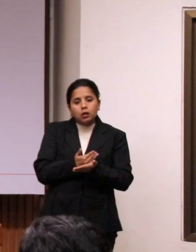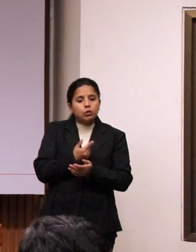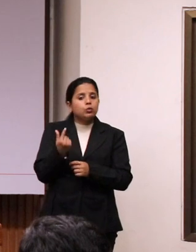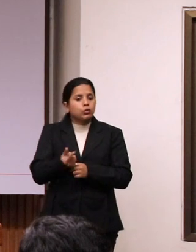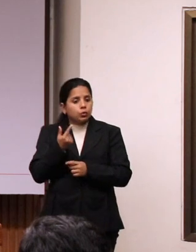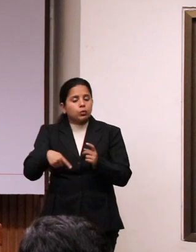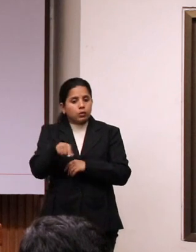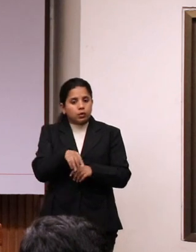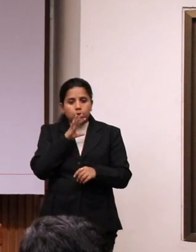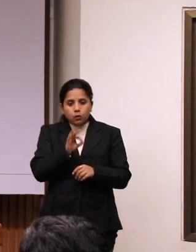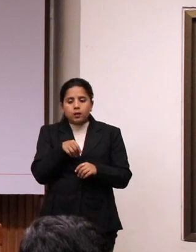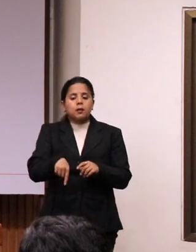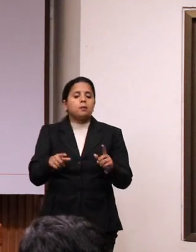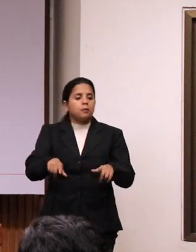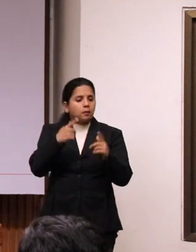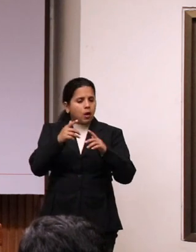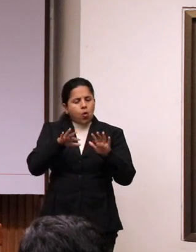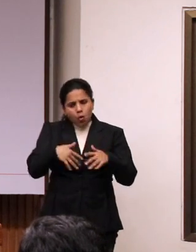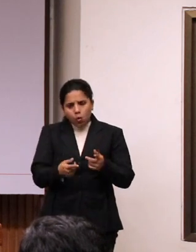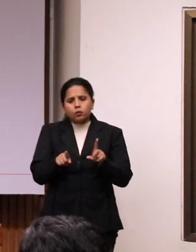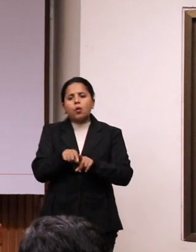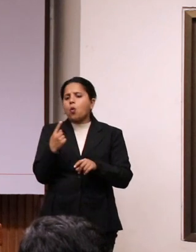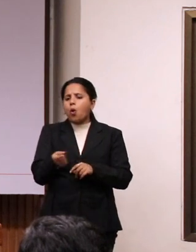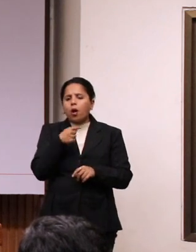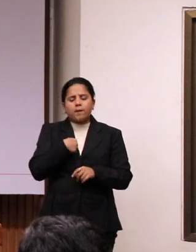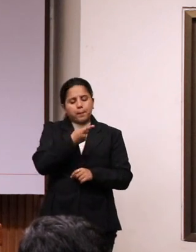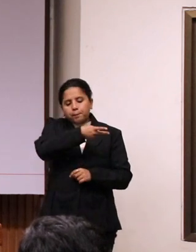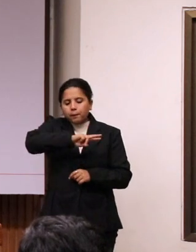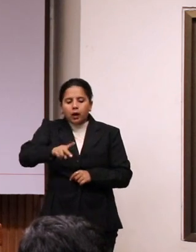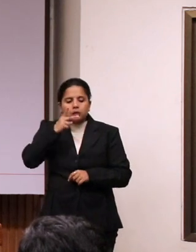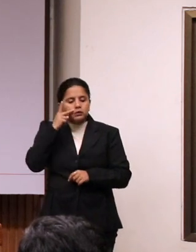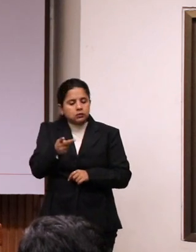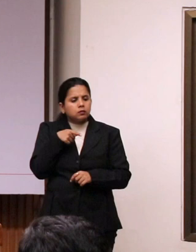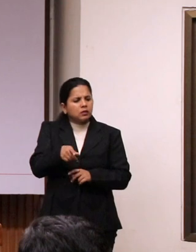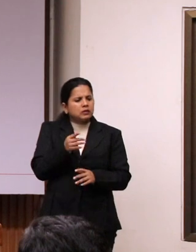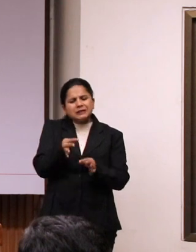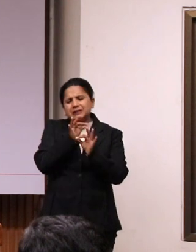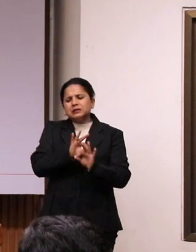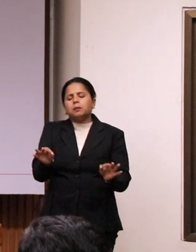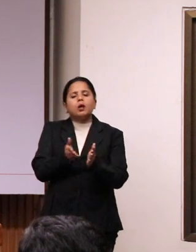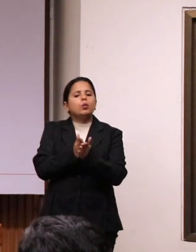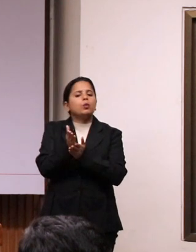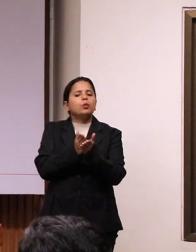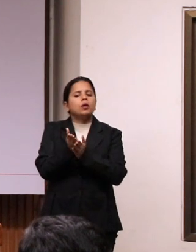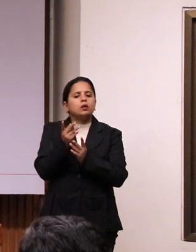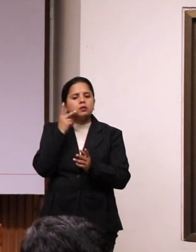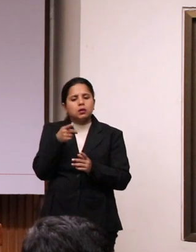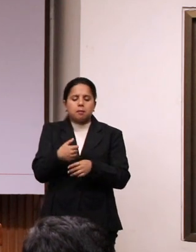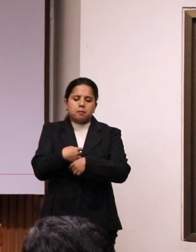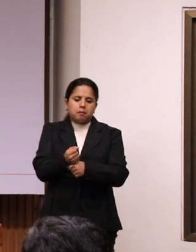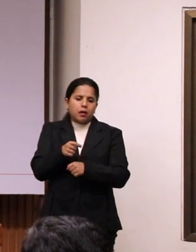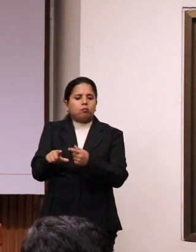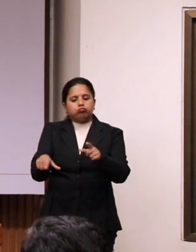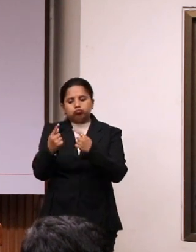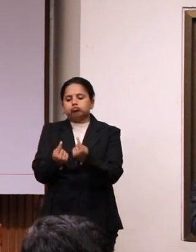restoration-based approaches to developing plantations, or is it also just feeding back into that kind of simplistic way of creating and